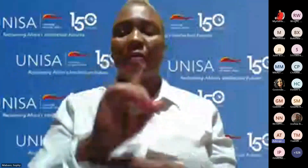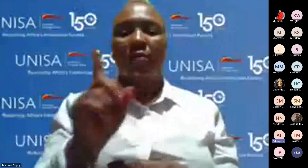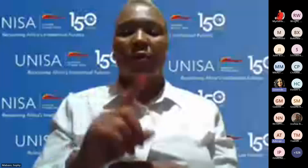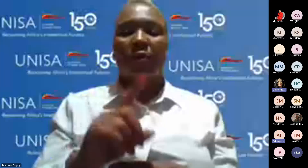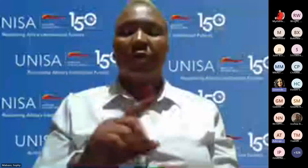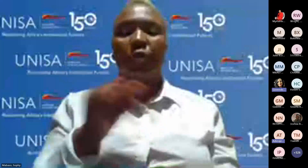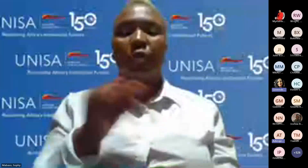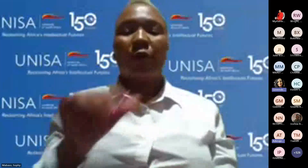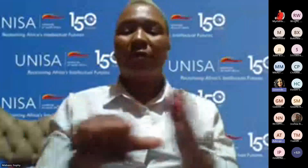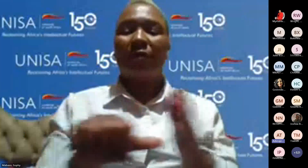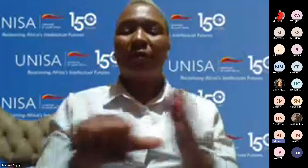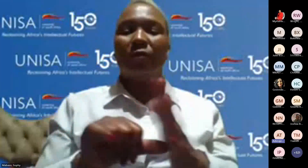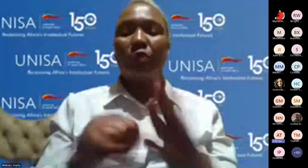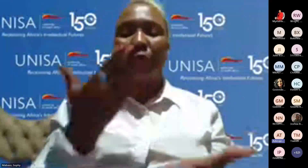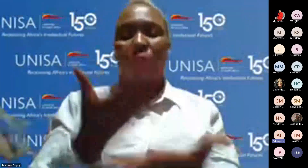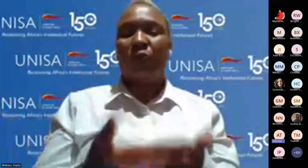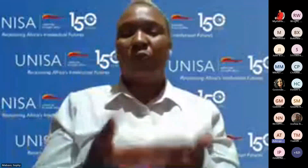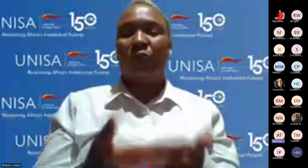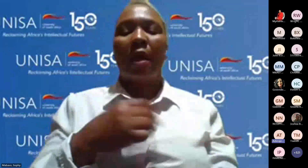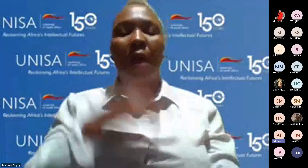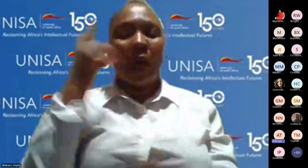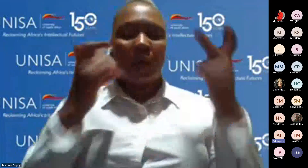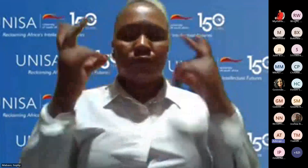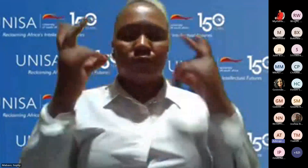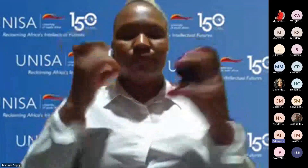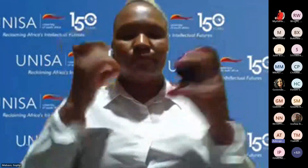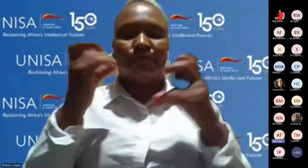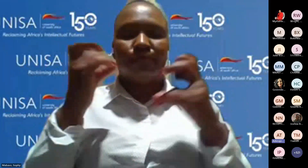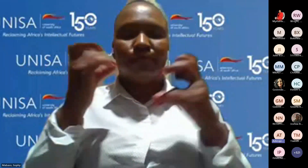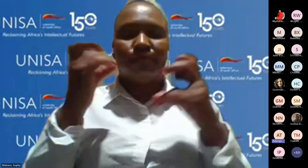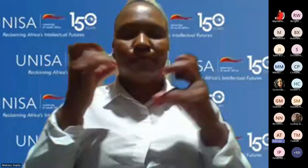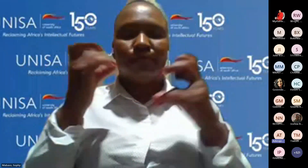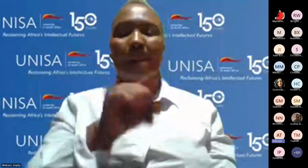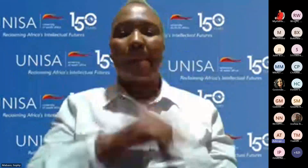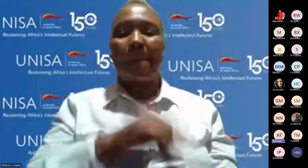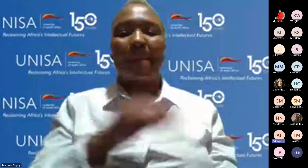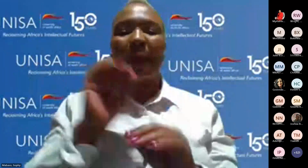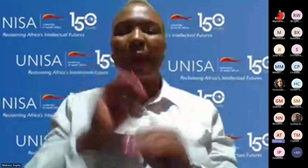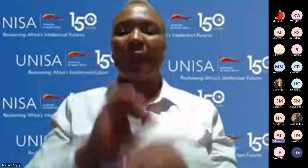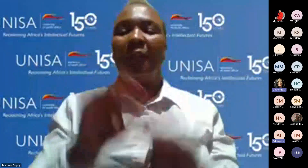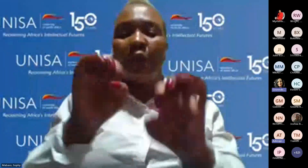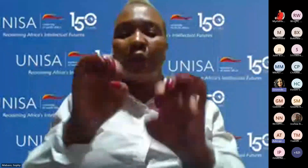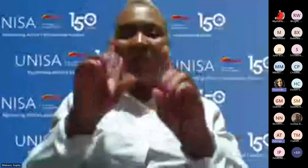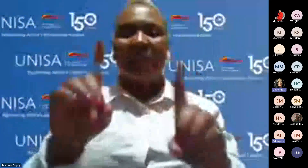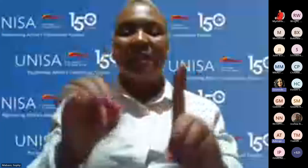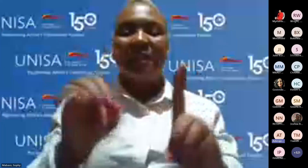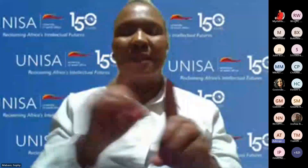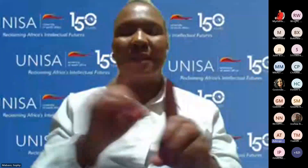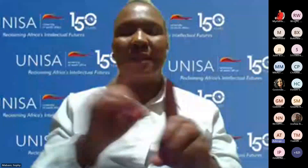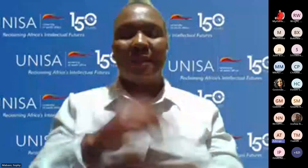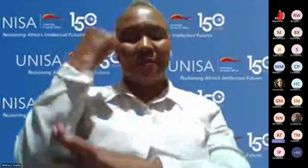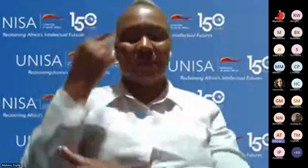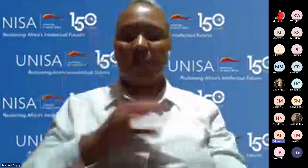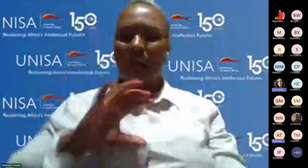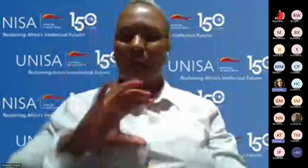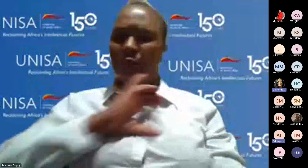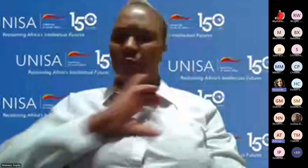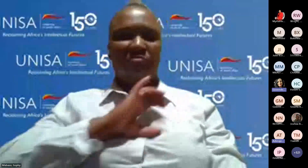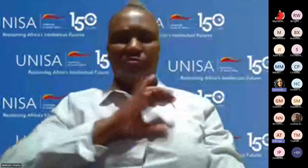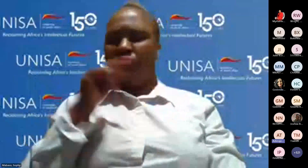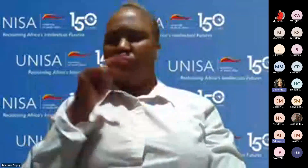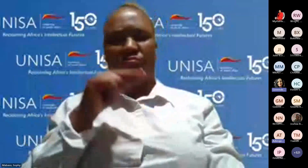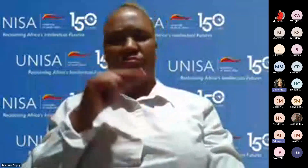potential. Therefore, I heard her saying that this educational guess. Now, I'm not comfortable with